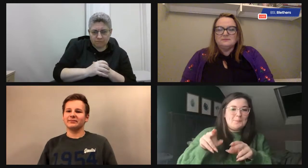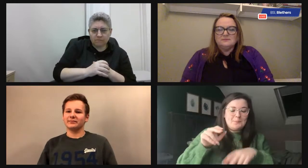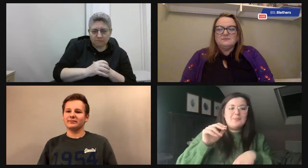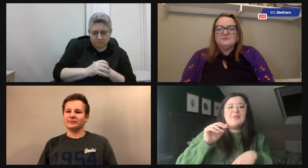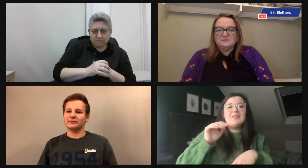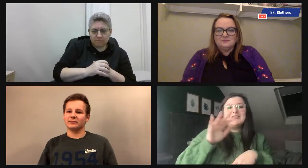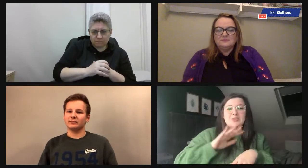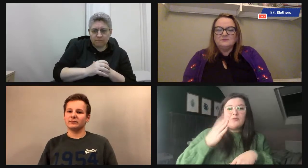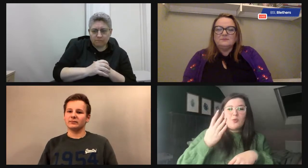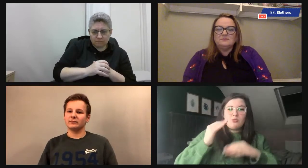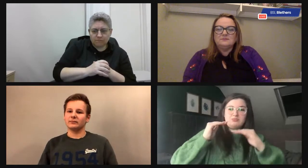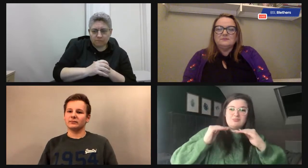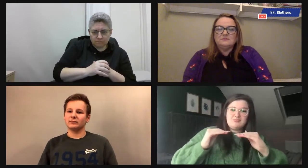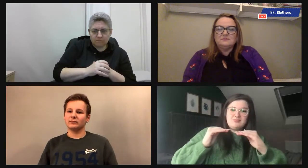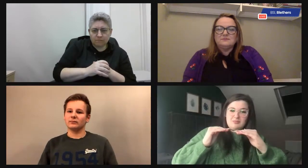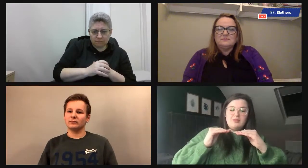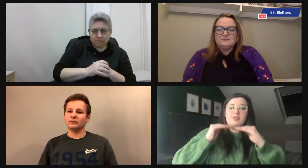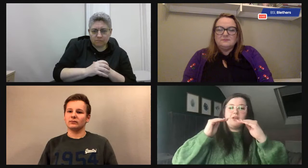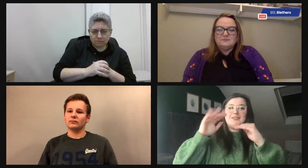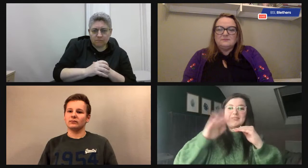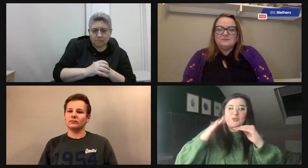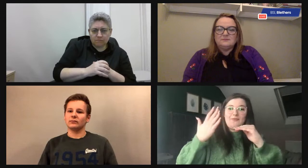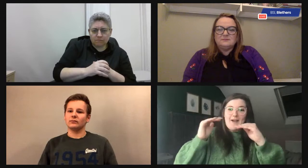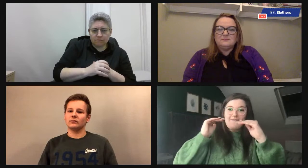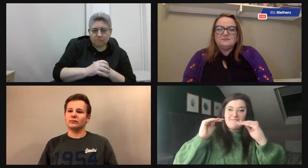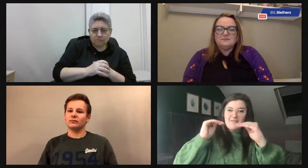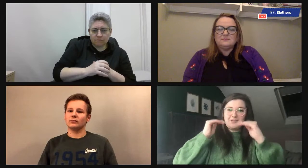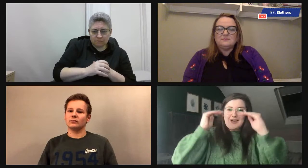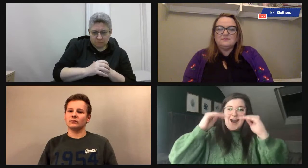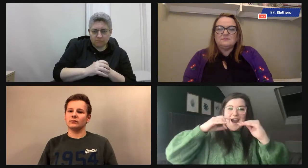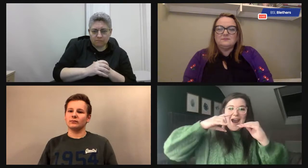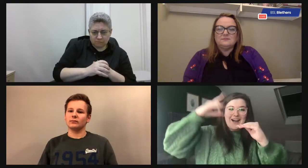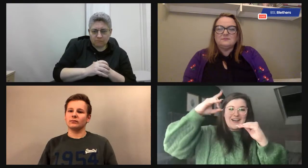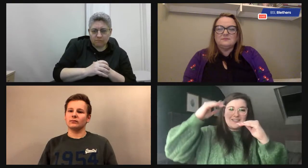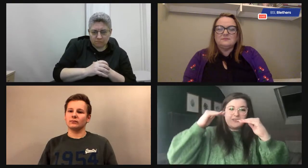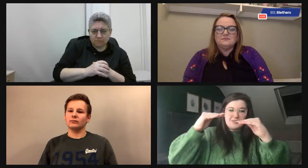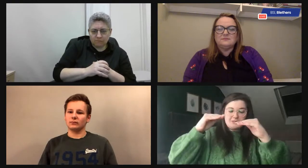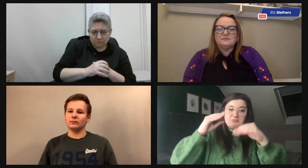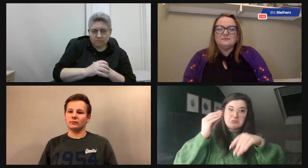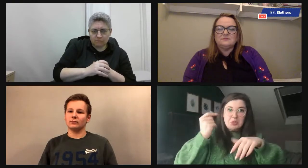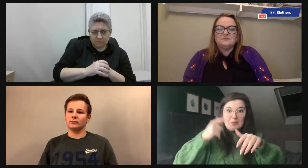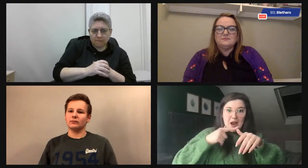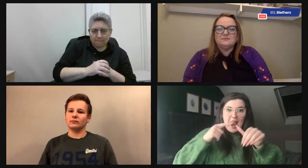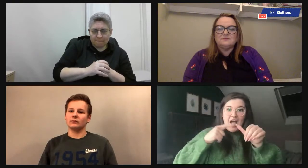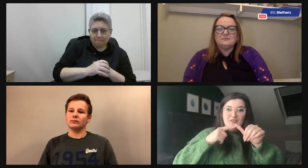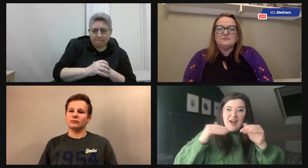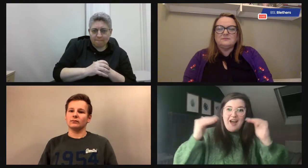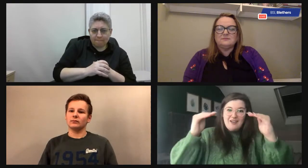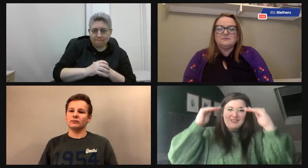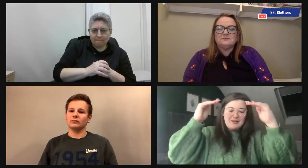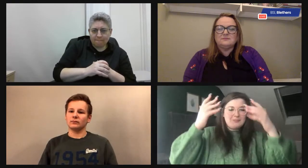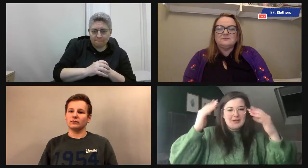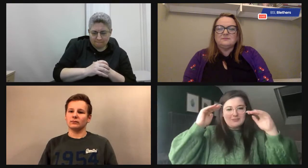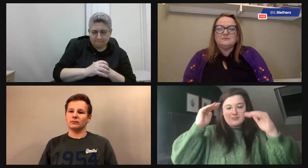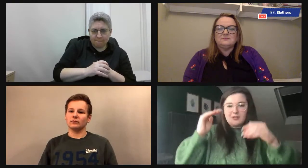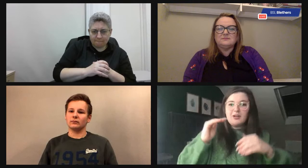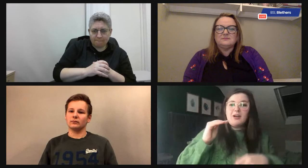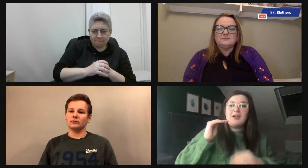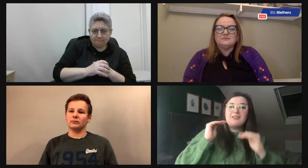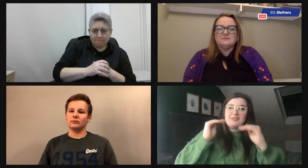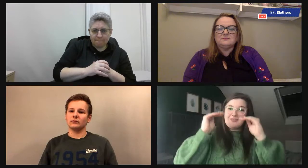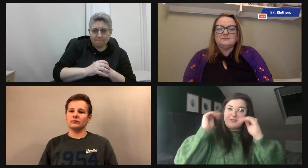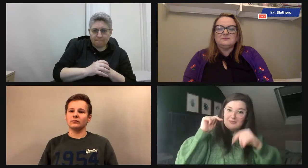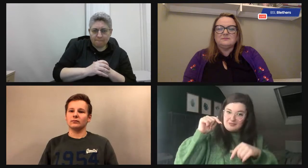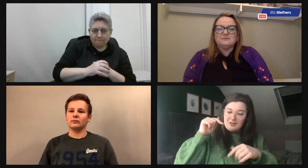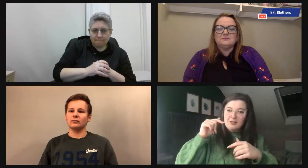Yeah. Oh, sorry, yeah, we have a National 4 and 5 system in Scotland. So you start off in National 4, then you go up to National 5, and then you go to